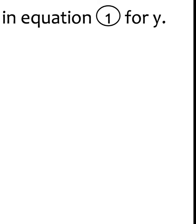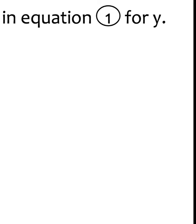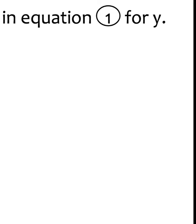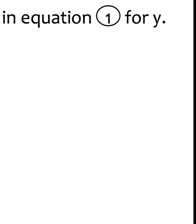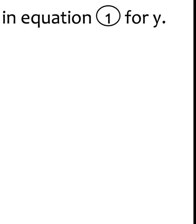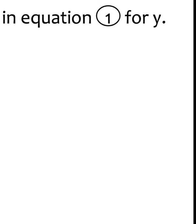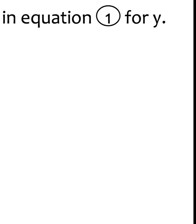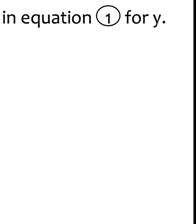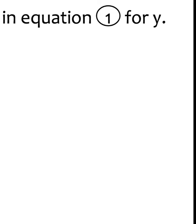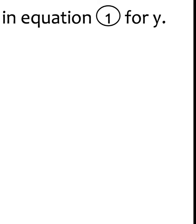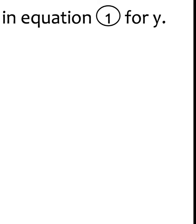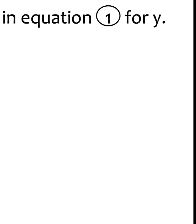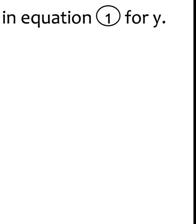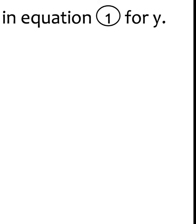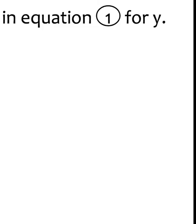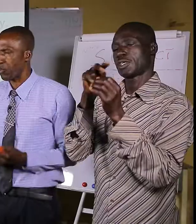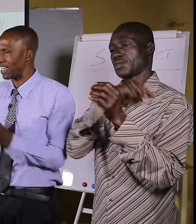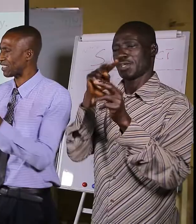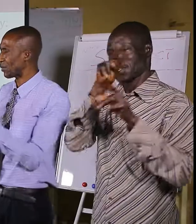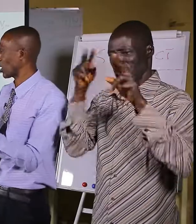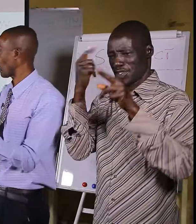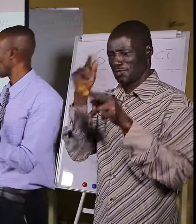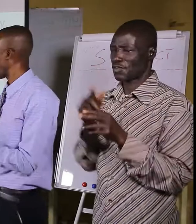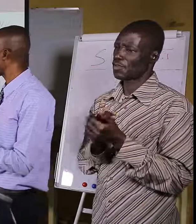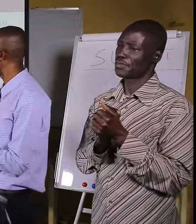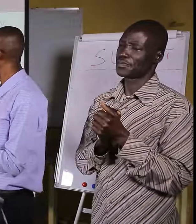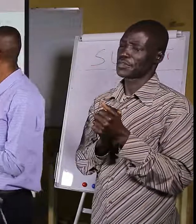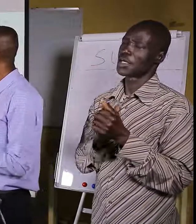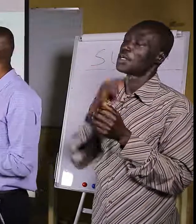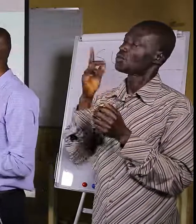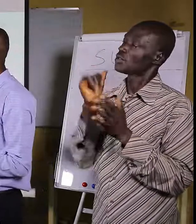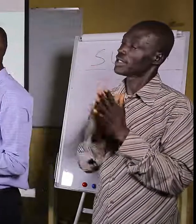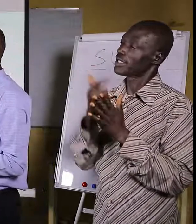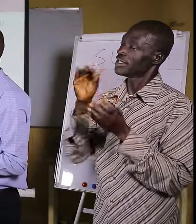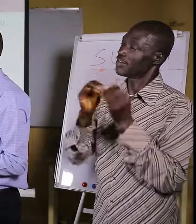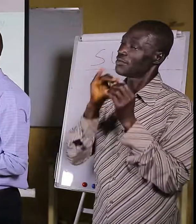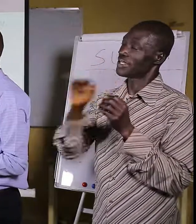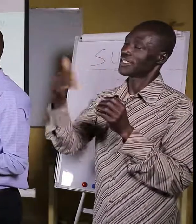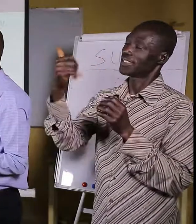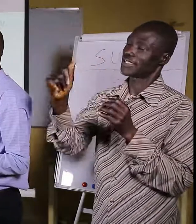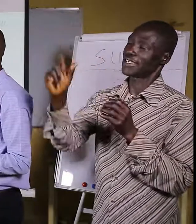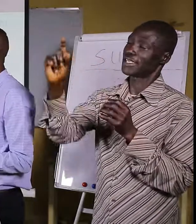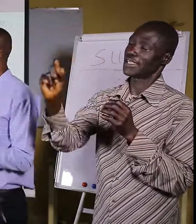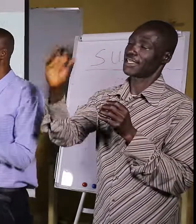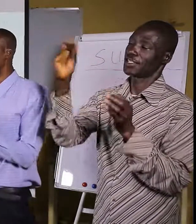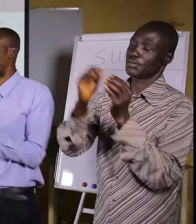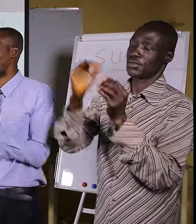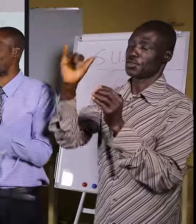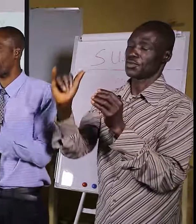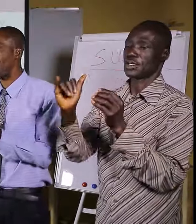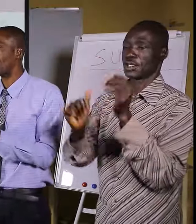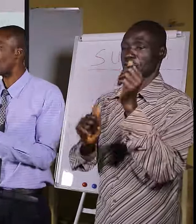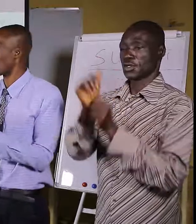Then, what is the number we are looking for? For the exception, I told you that the number is 10x plus y, in which